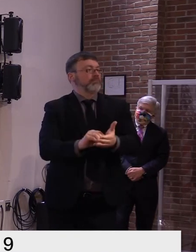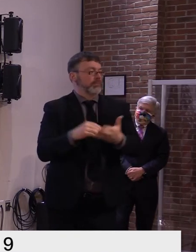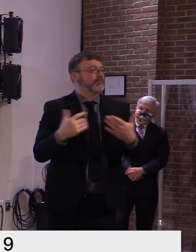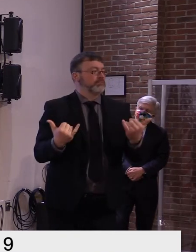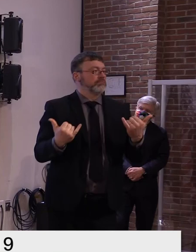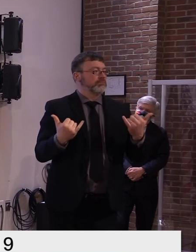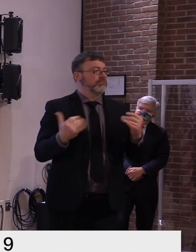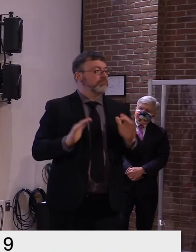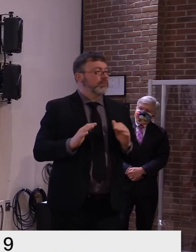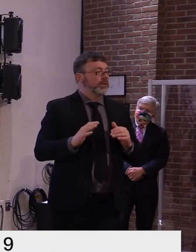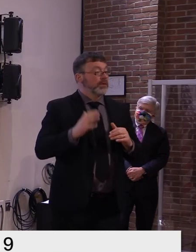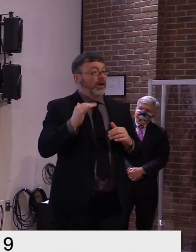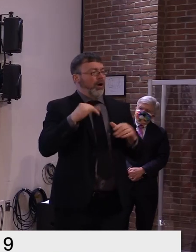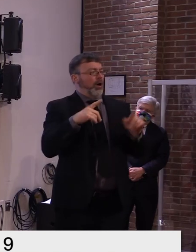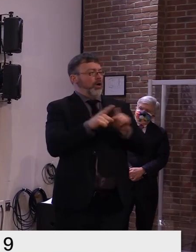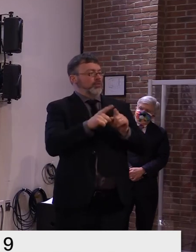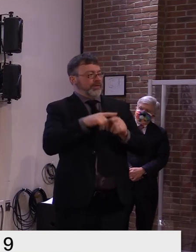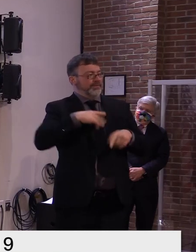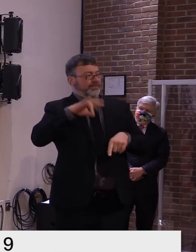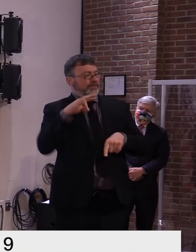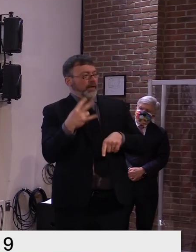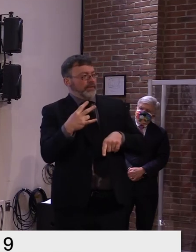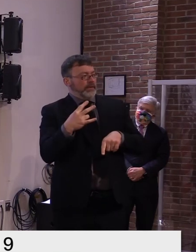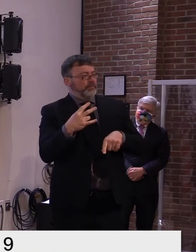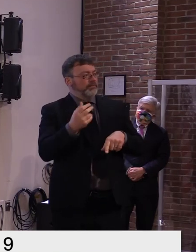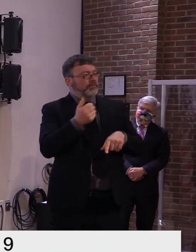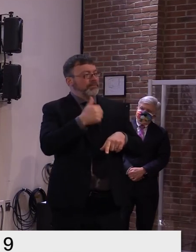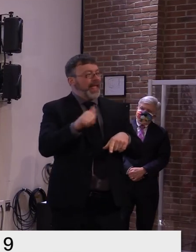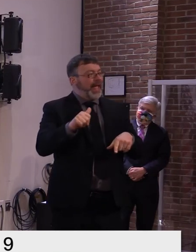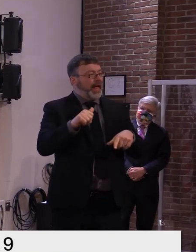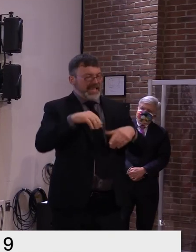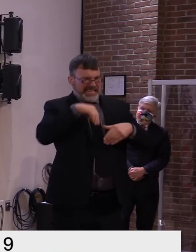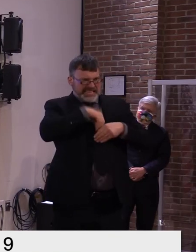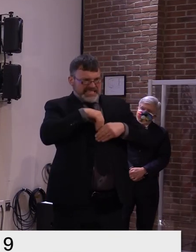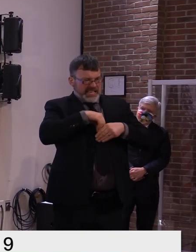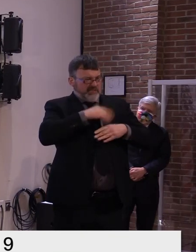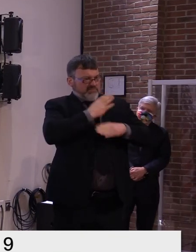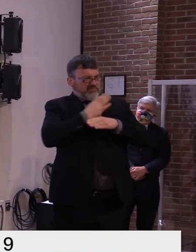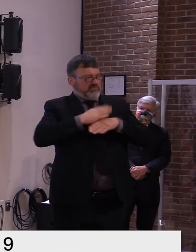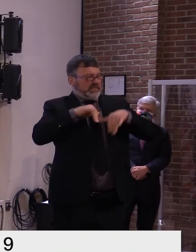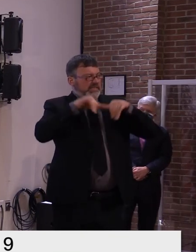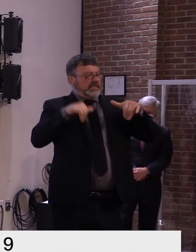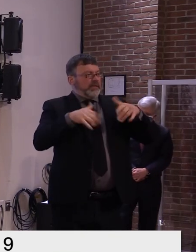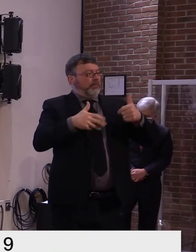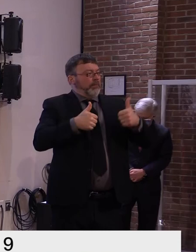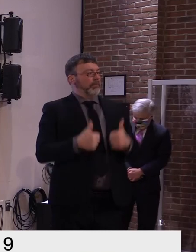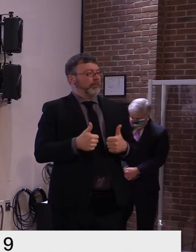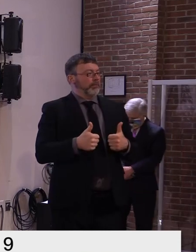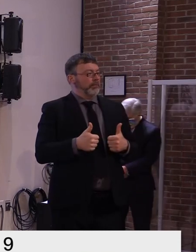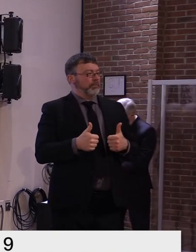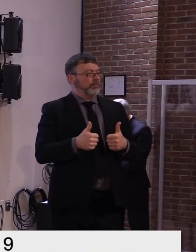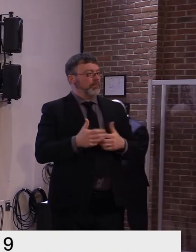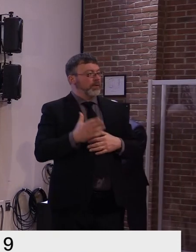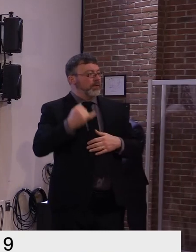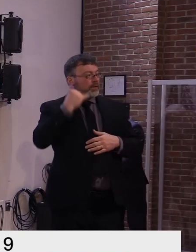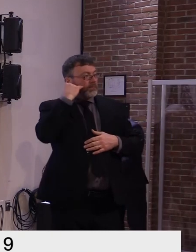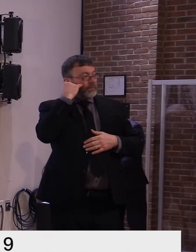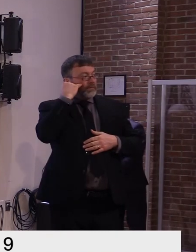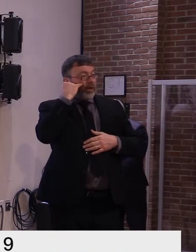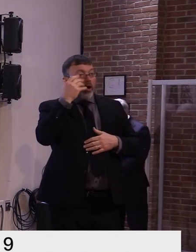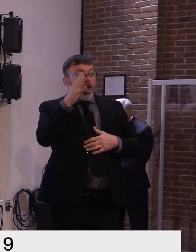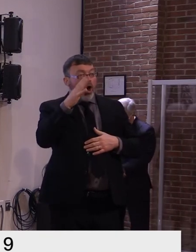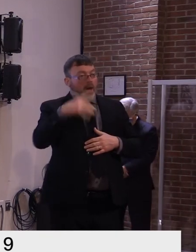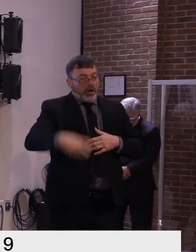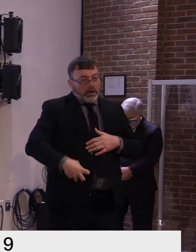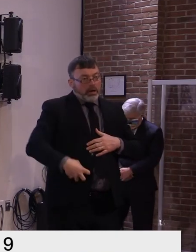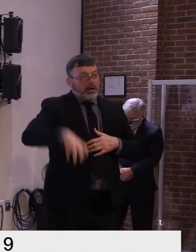system. If you've had an organ transplant, if you're on medications to suppress your immune system so you can maintain that